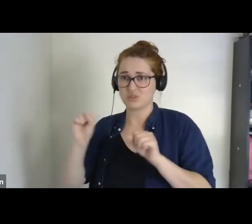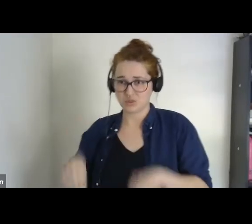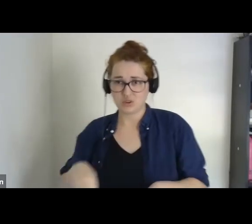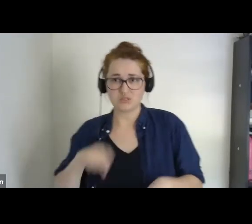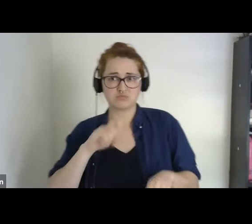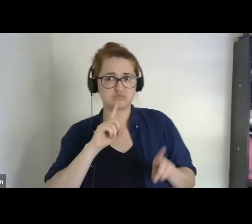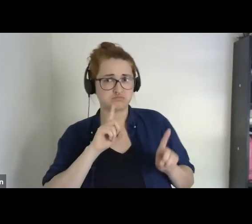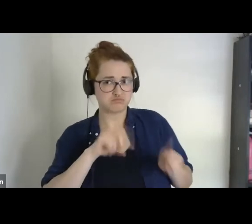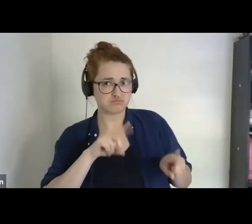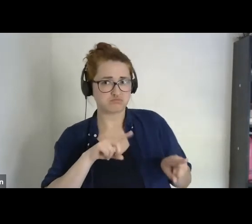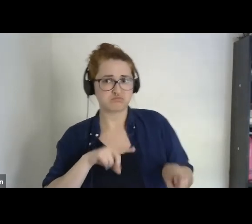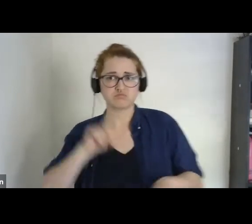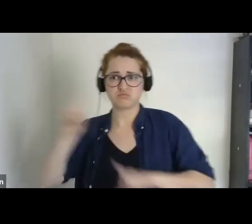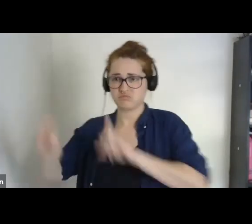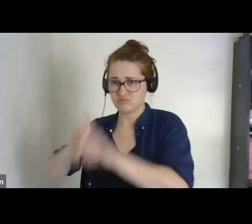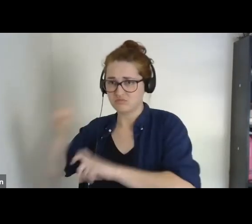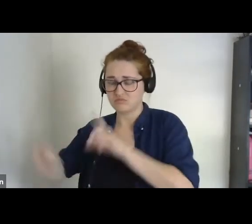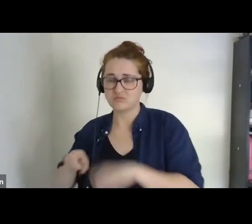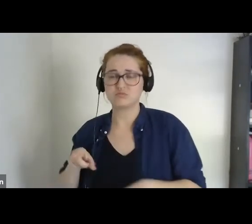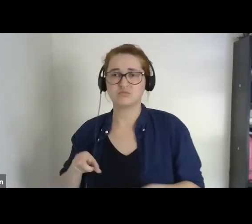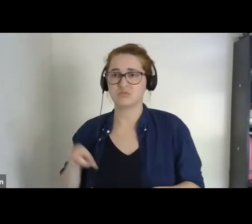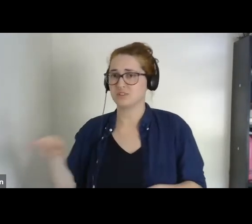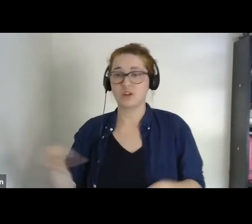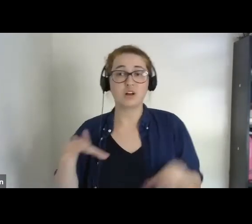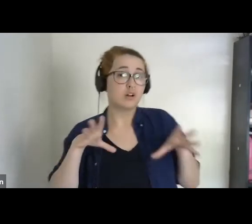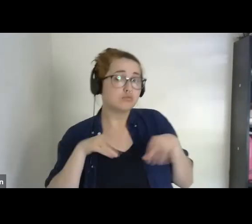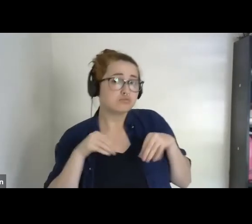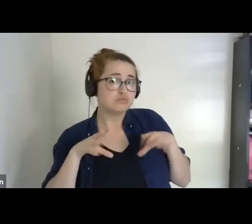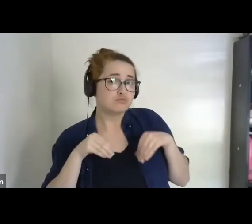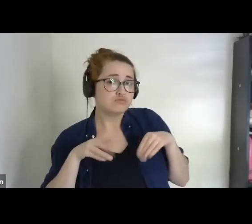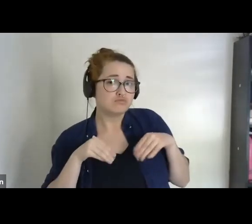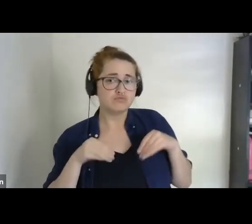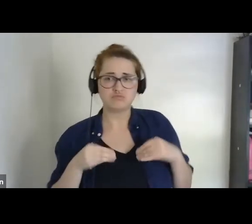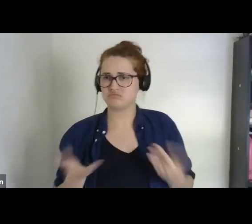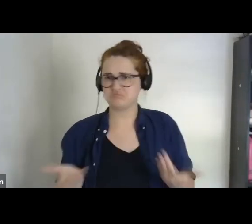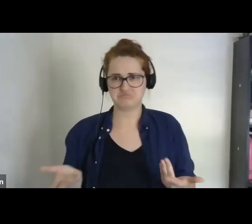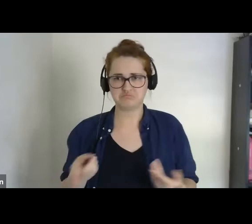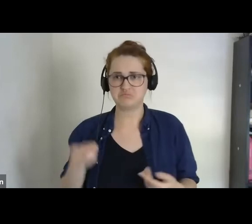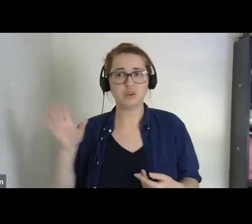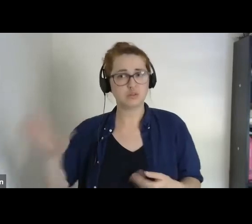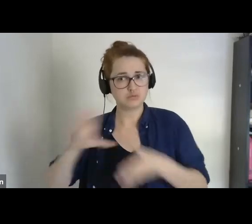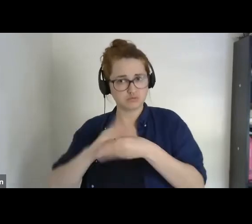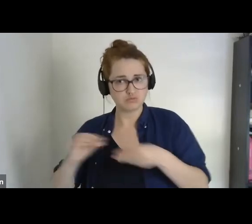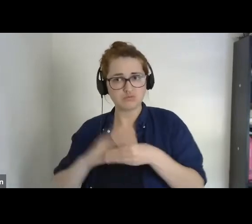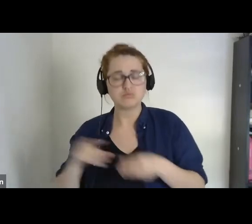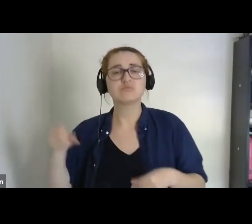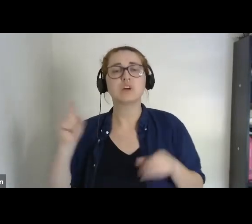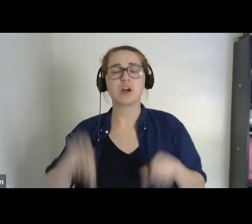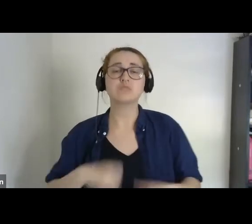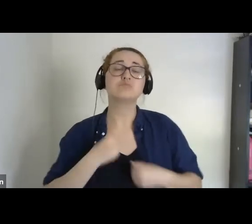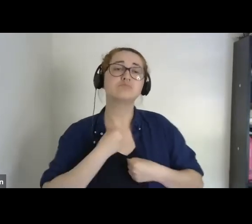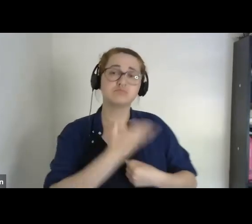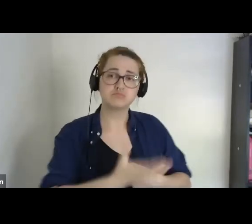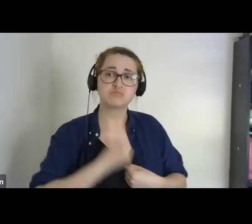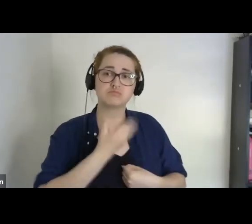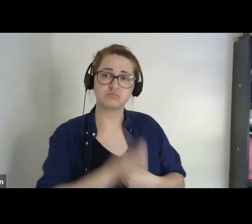instead of being suggestible, she's able to, repeat her story and answer the